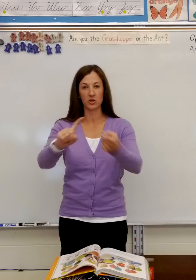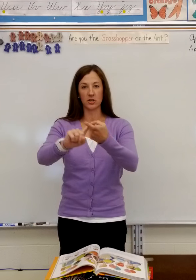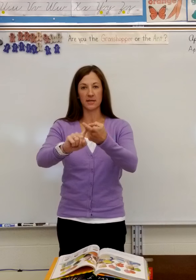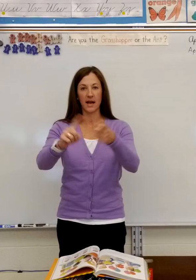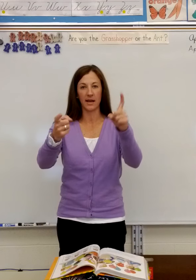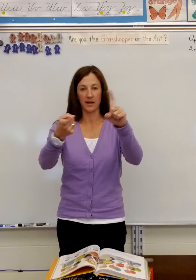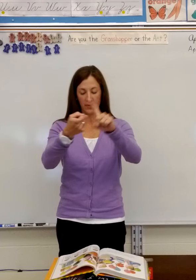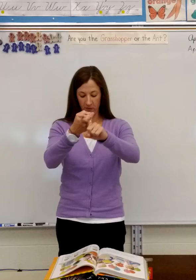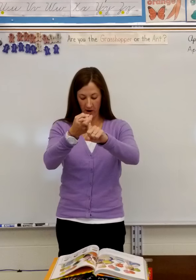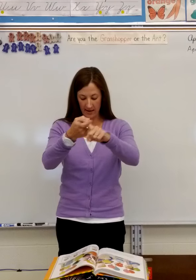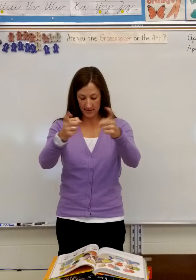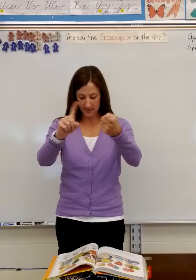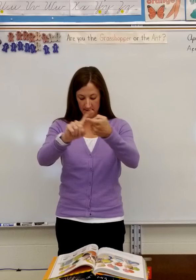just signing friends